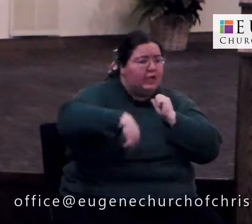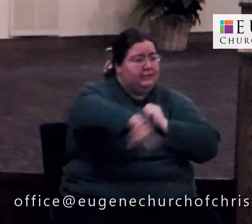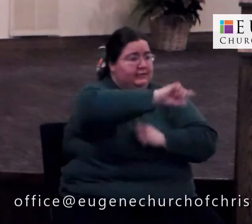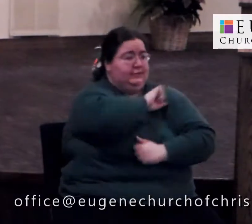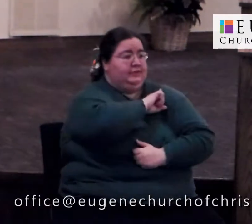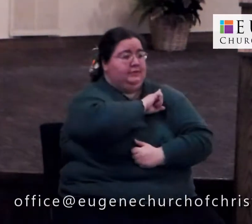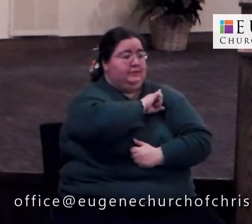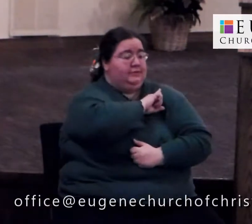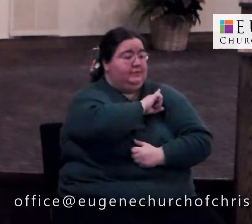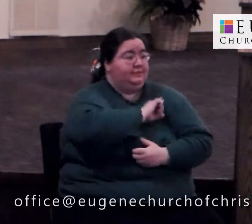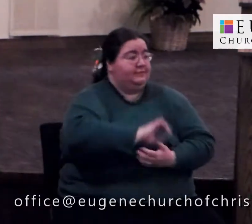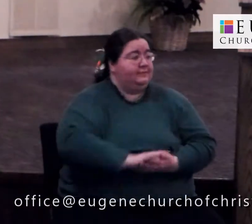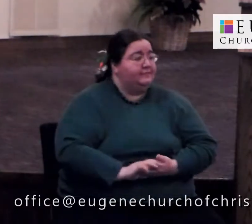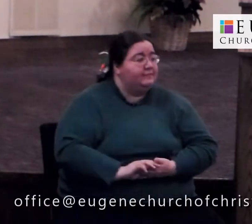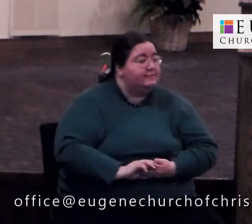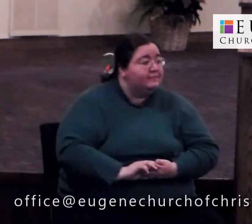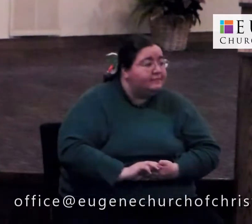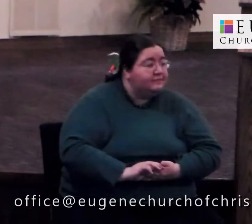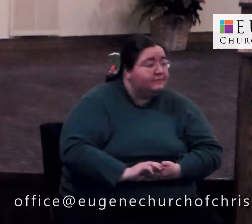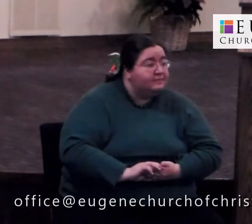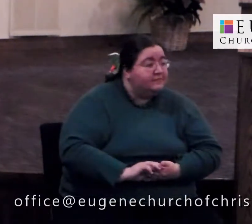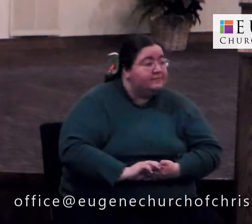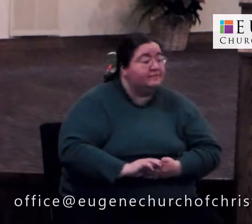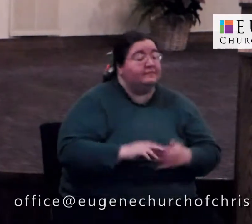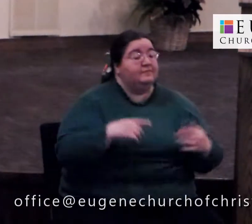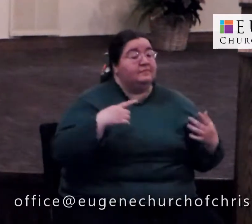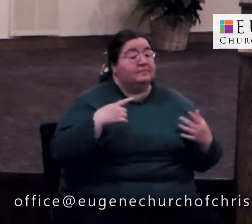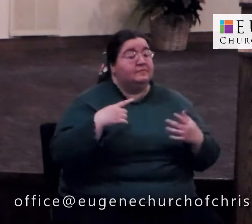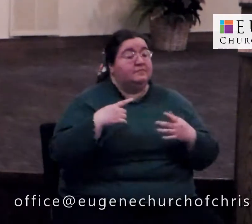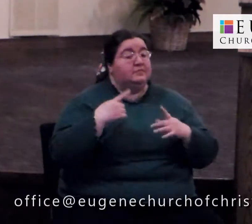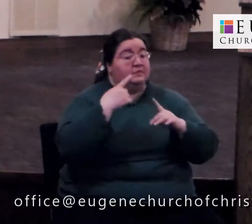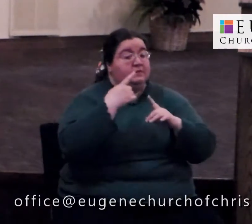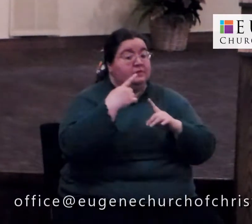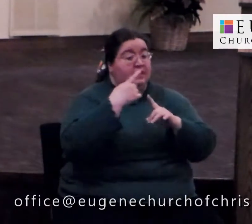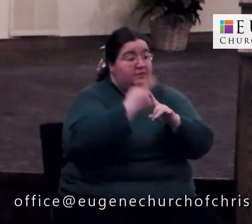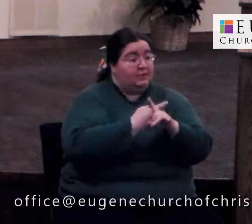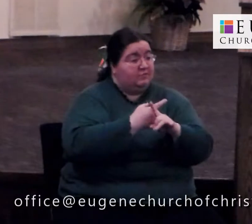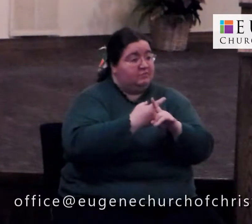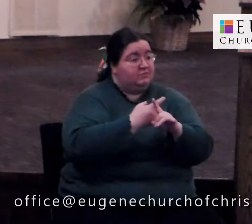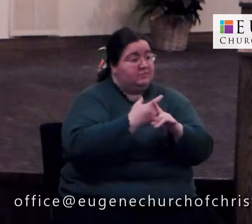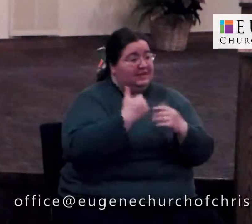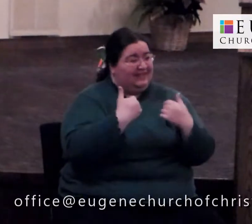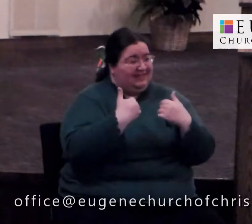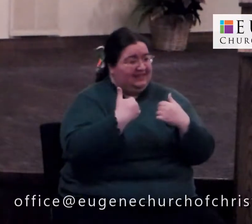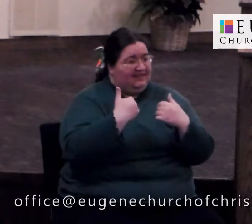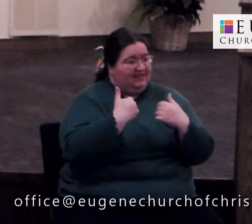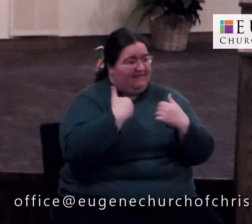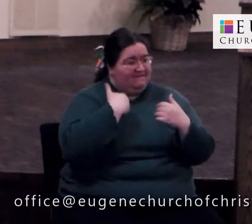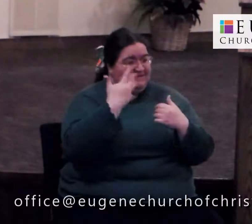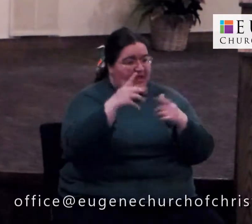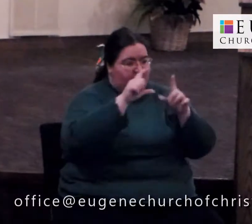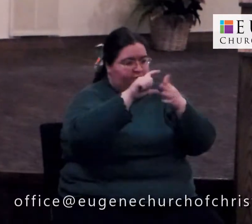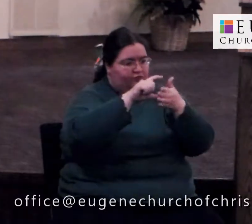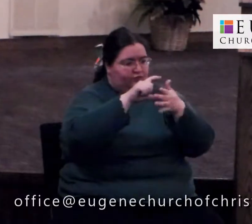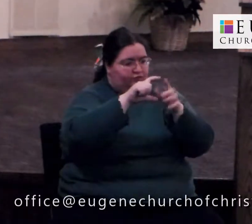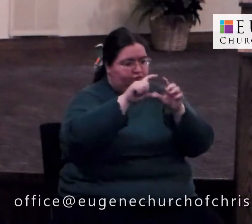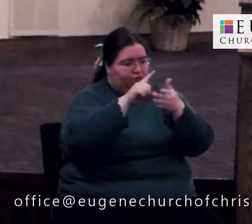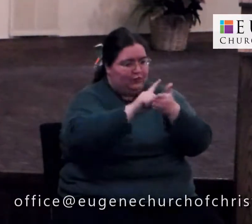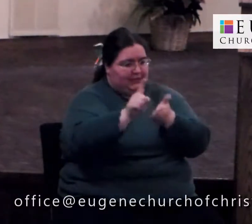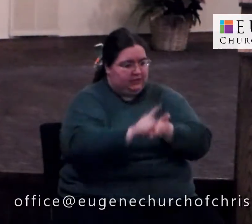is a Monday that is the fifth Monday of the month, I believe. Oh, no, it's not. It's the fifth Monday or fifth Sunday. Anyway, I get my